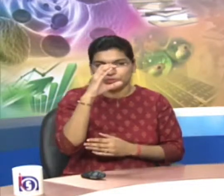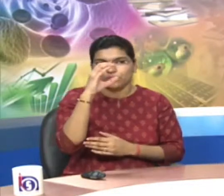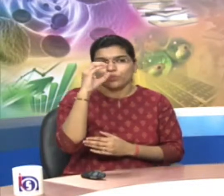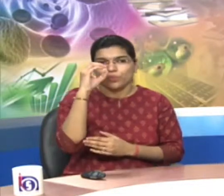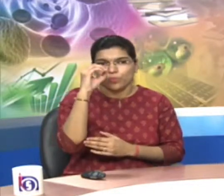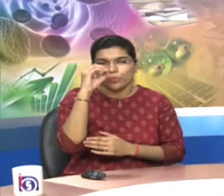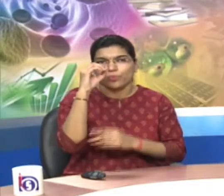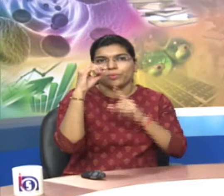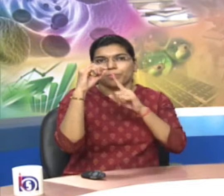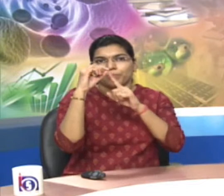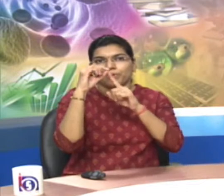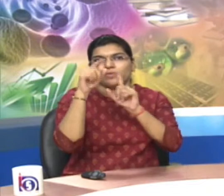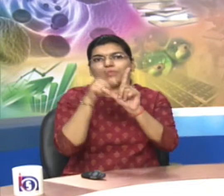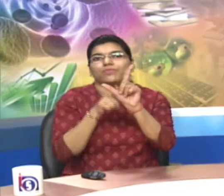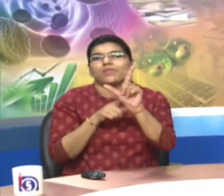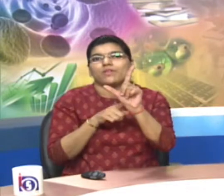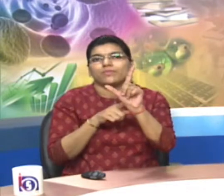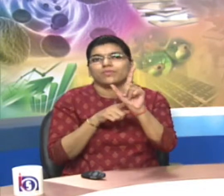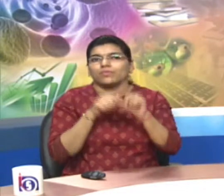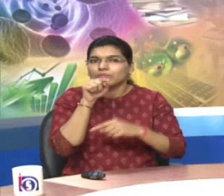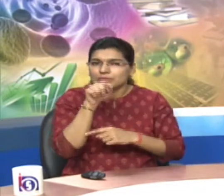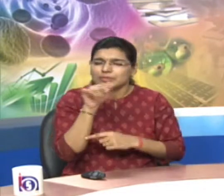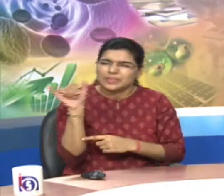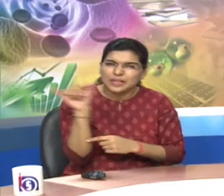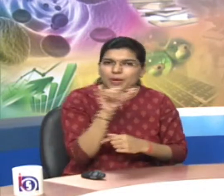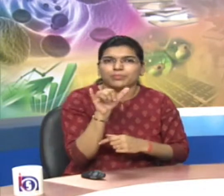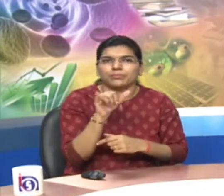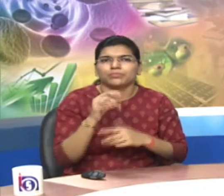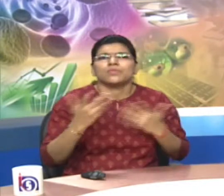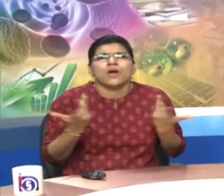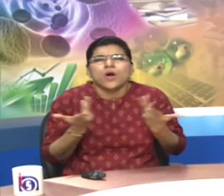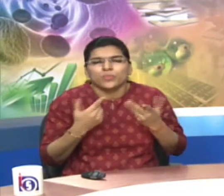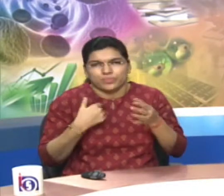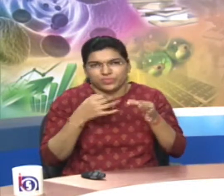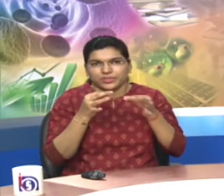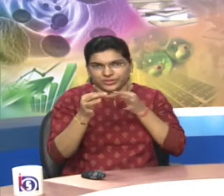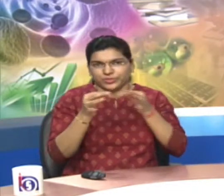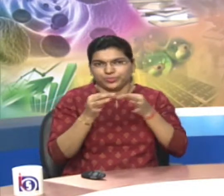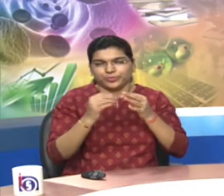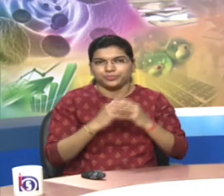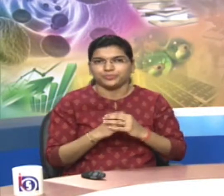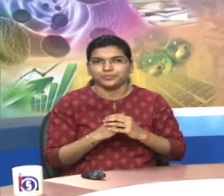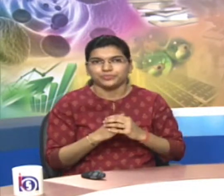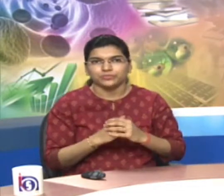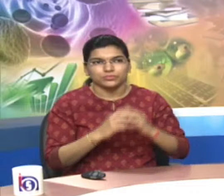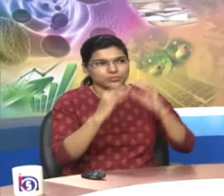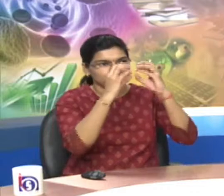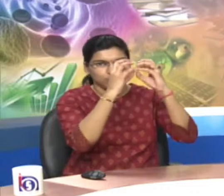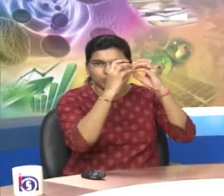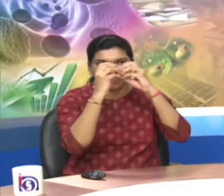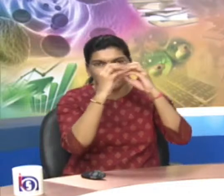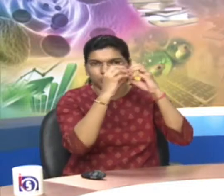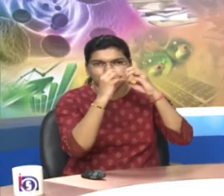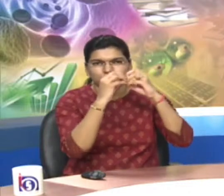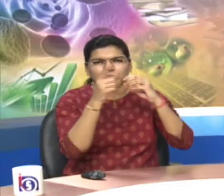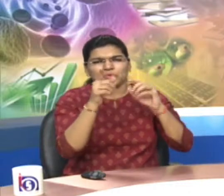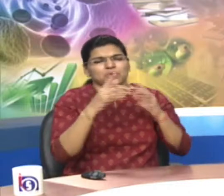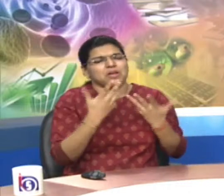This is used just as we all know copy. How I will explain you. For example, you